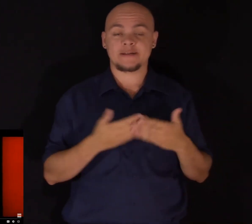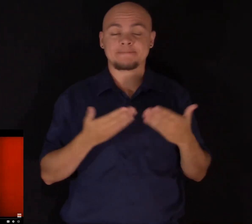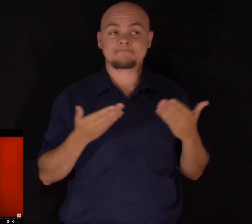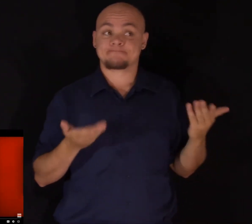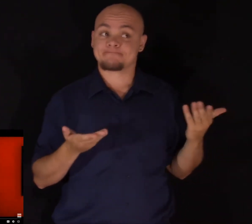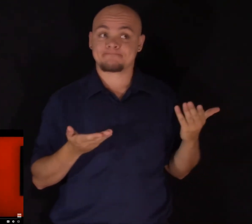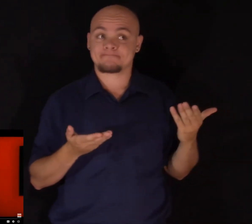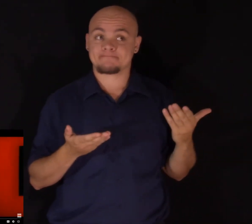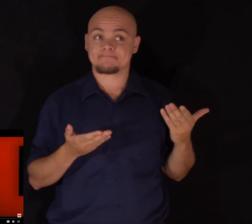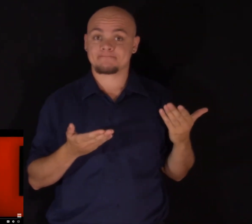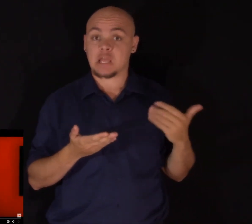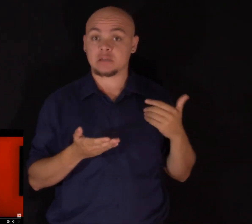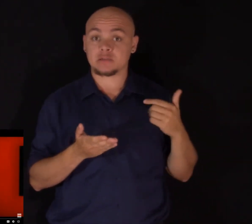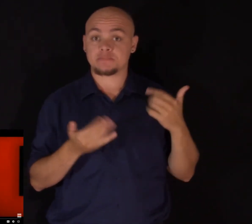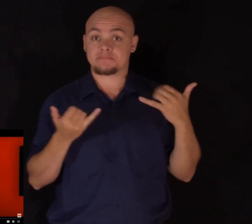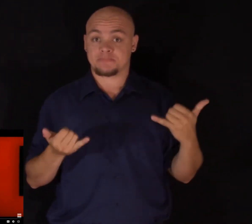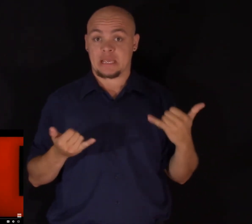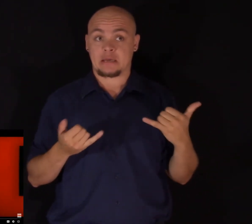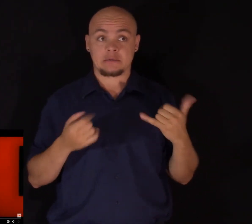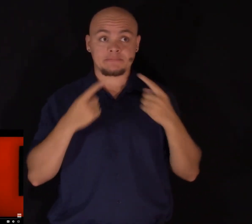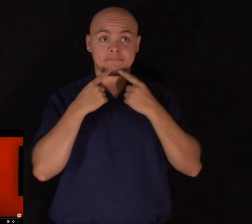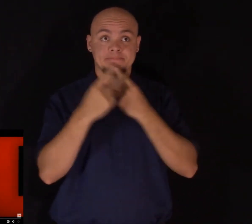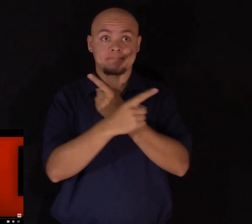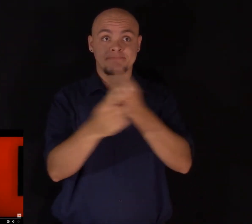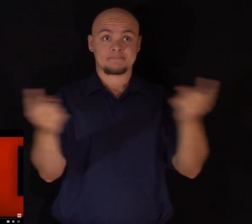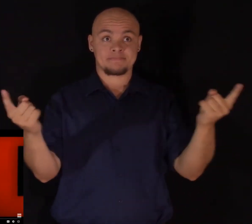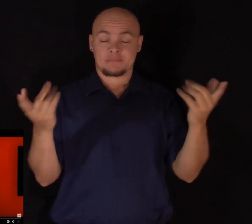So let me go on the record and say,